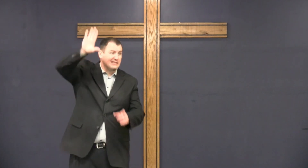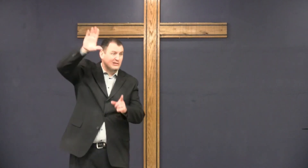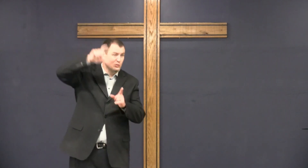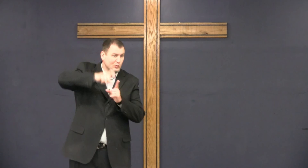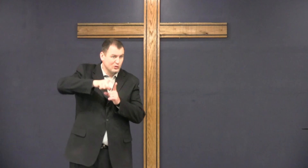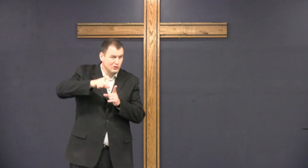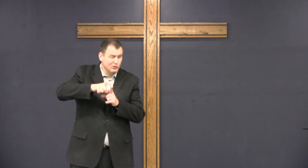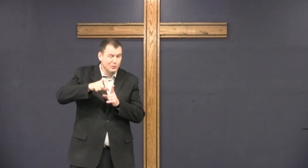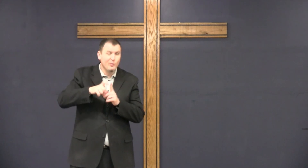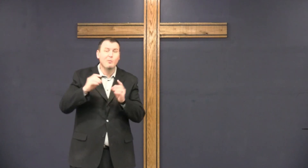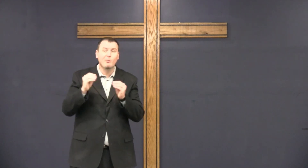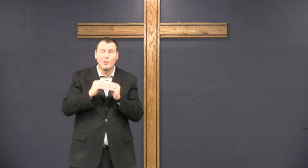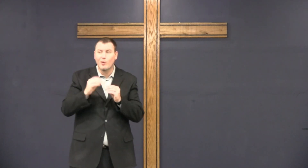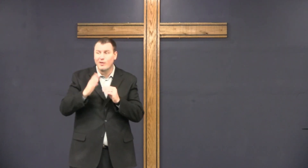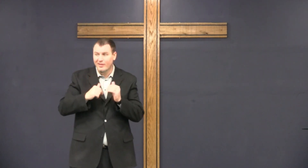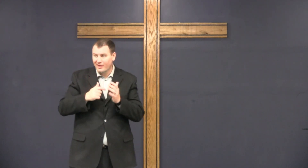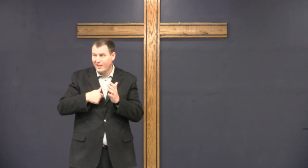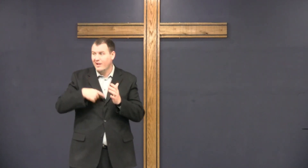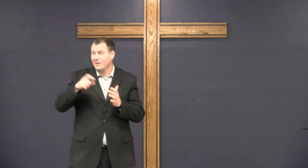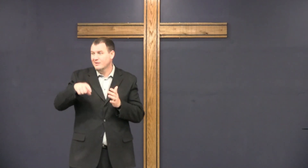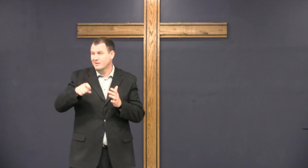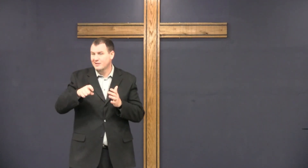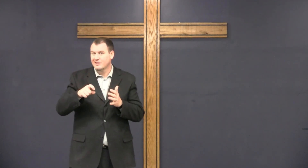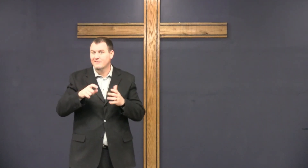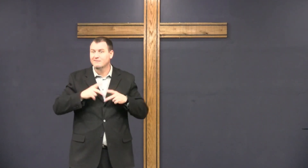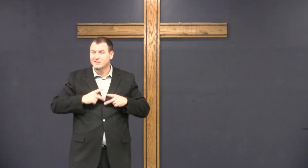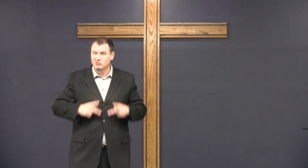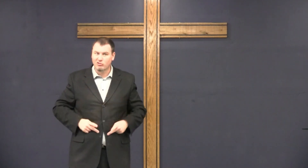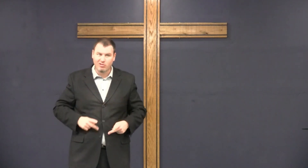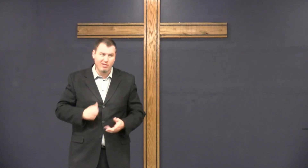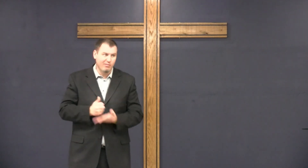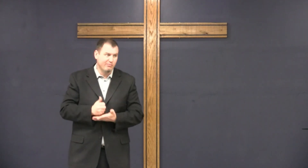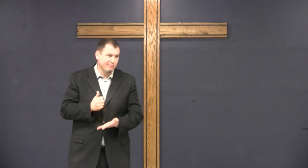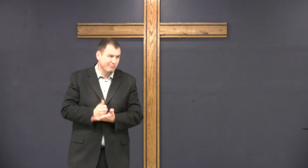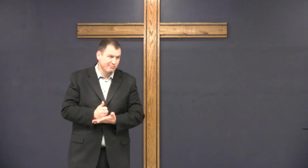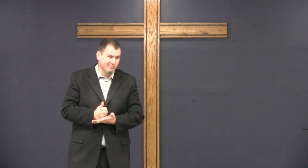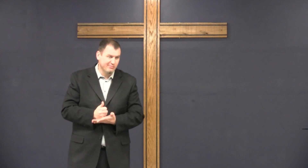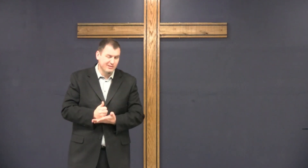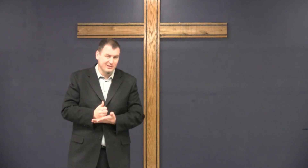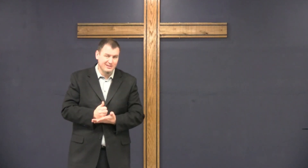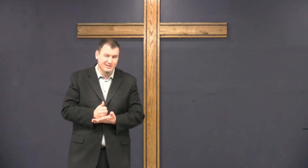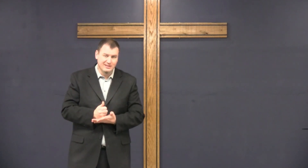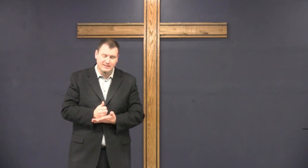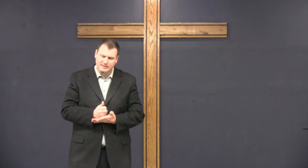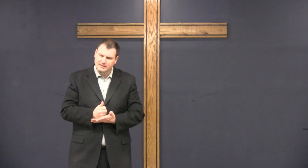Do I need his word more than I need physical help?